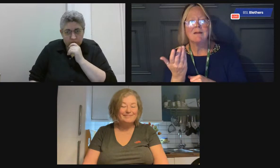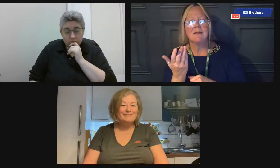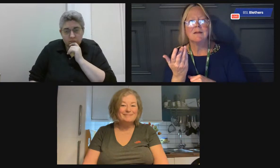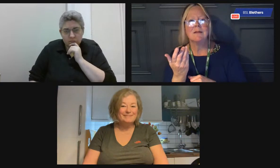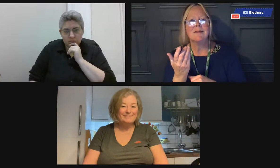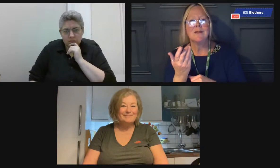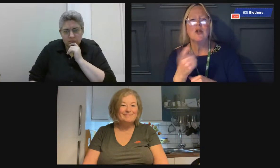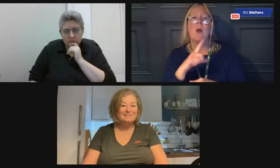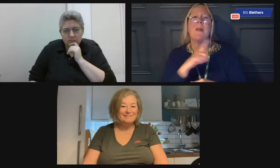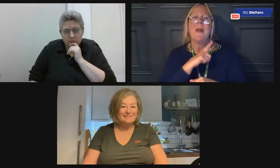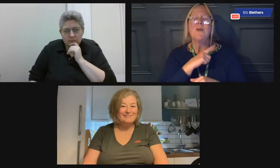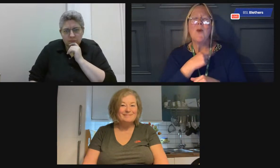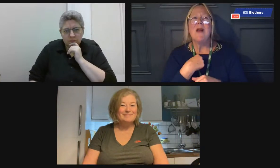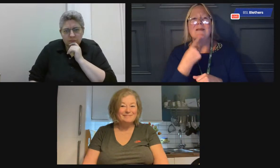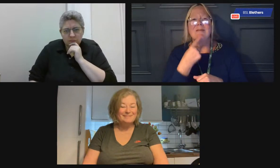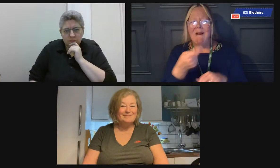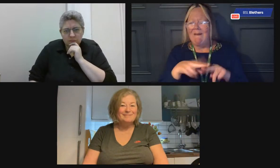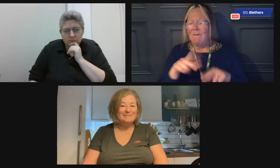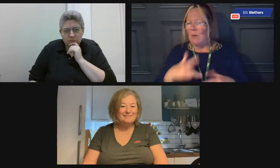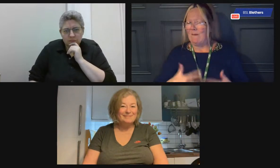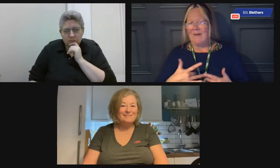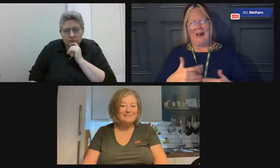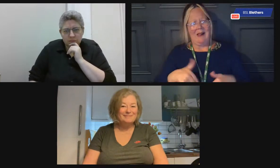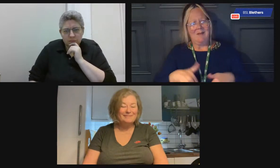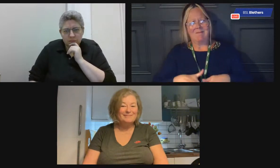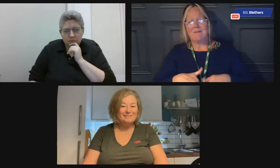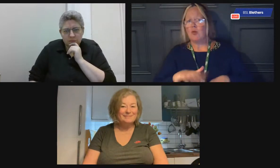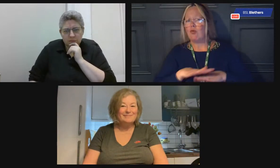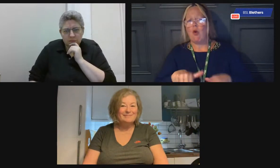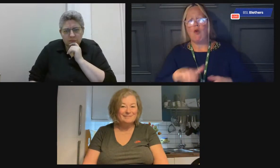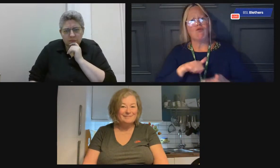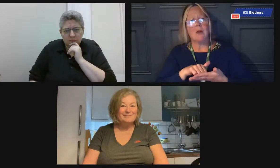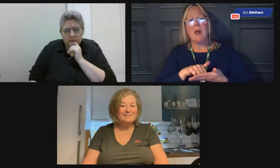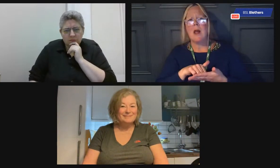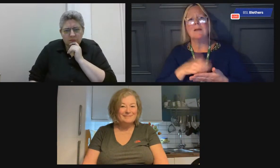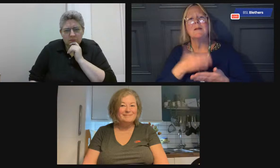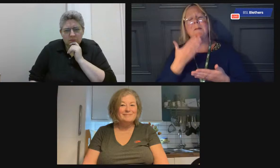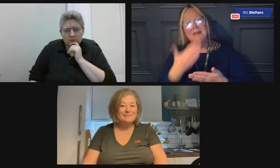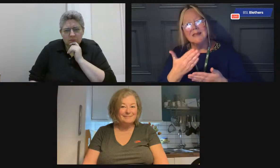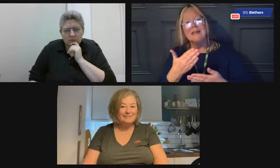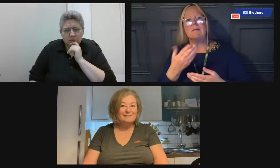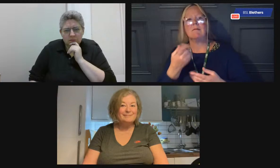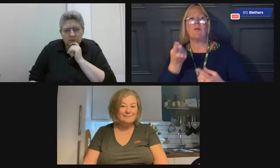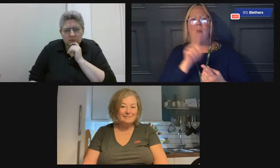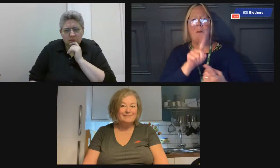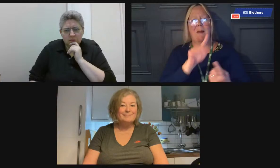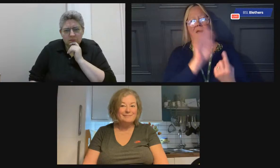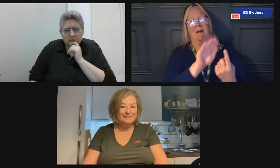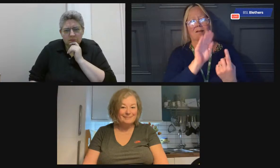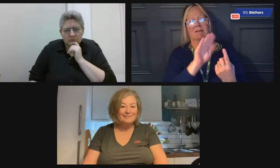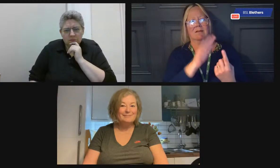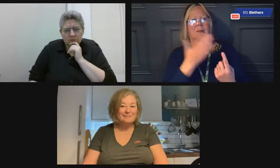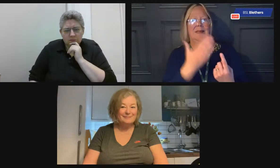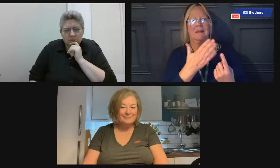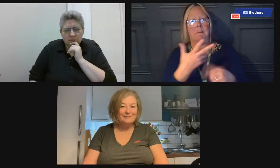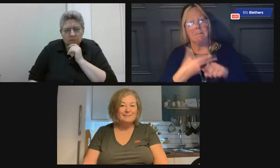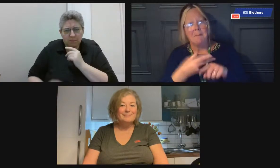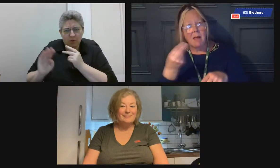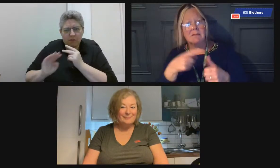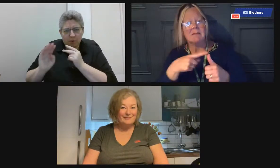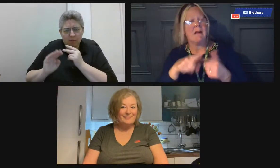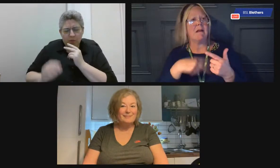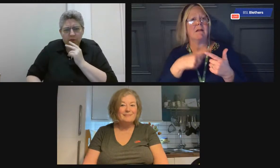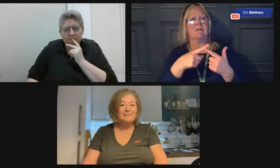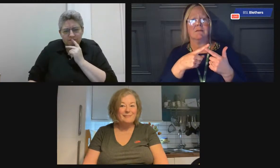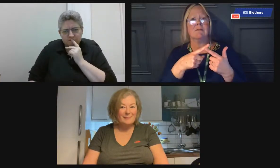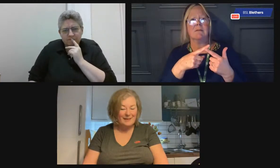So it's better to go just in case than not to go at all. If you feel there's something not right, go